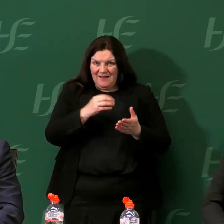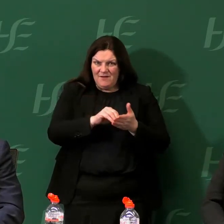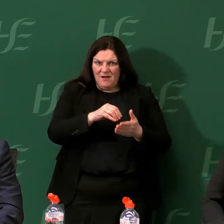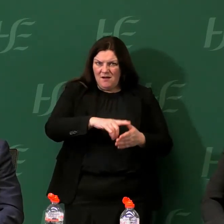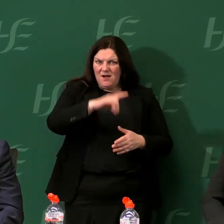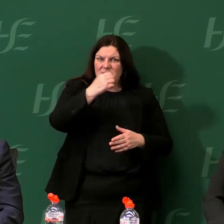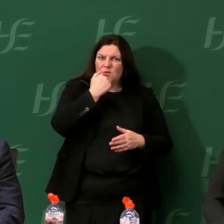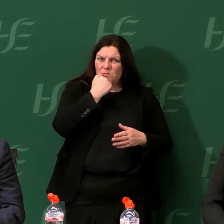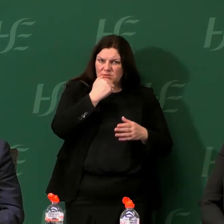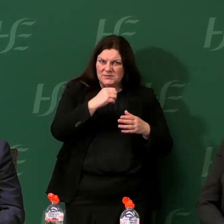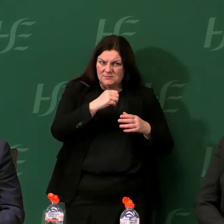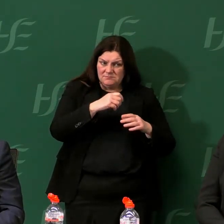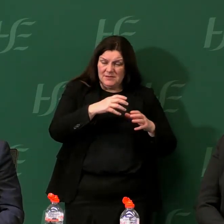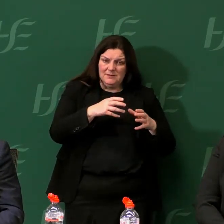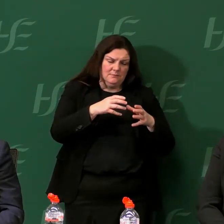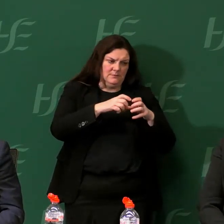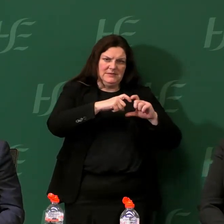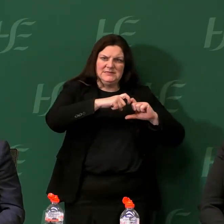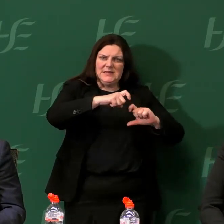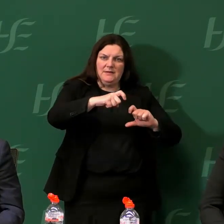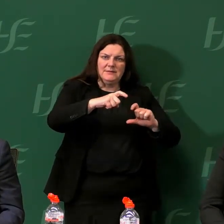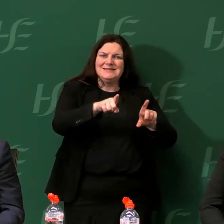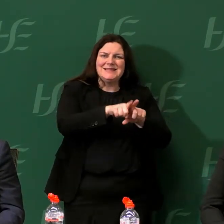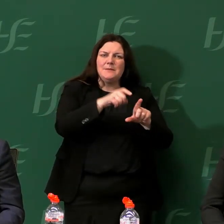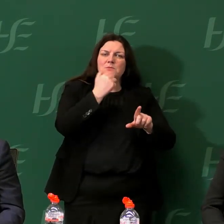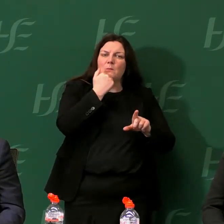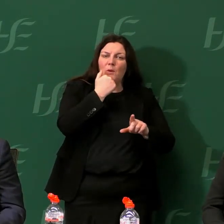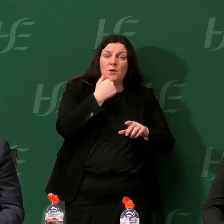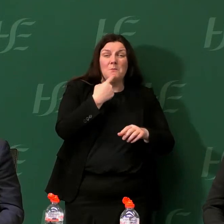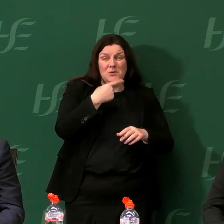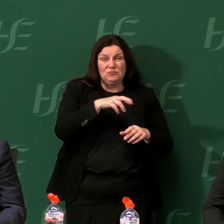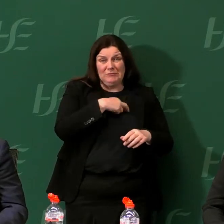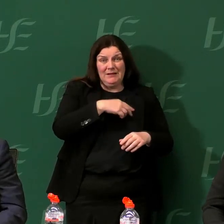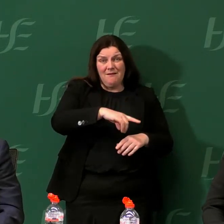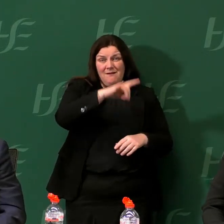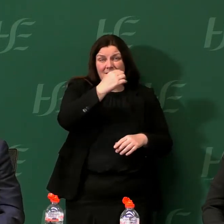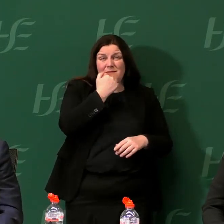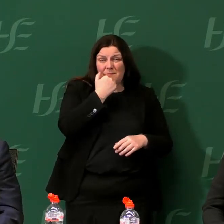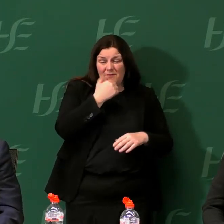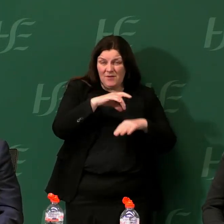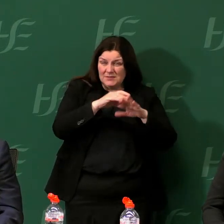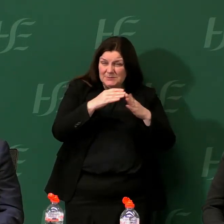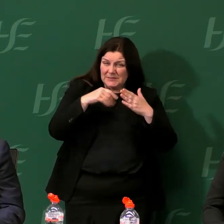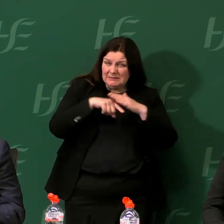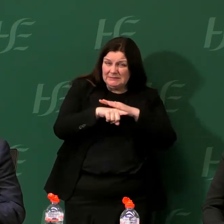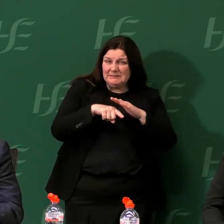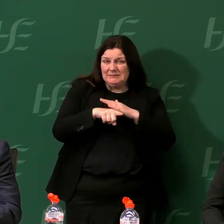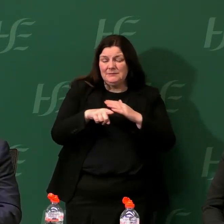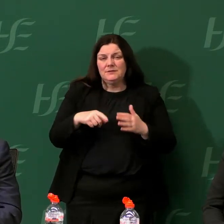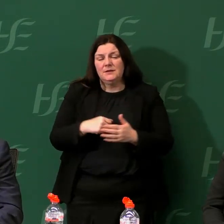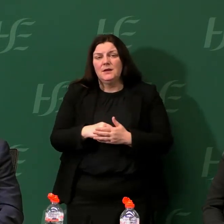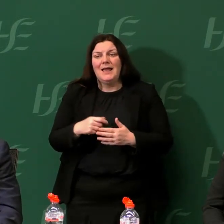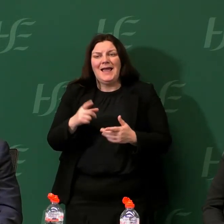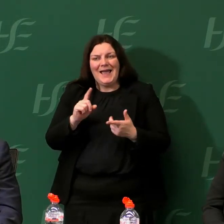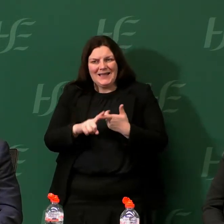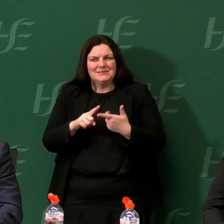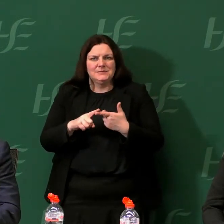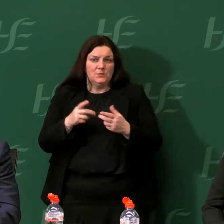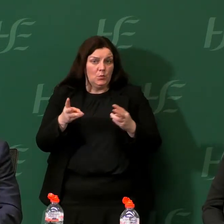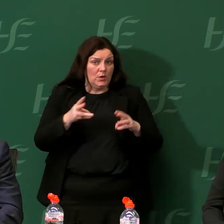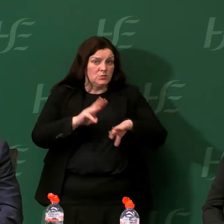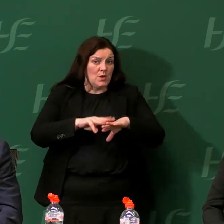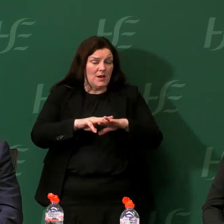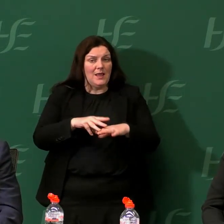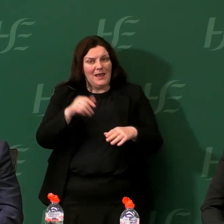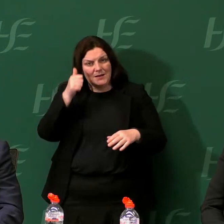of hospitalisations. But the actions the public have taken have really worked. Along with that, the actions that we've taken within our own hospital system